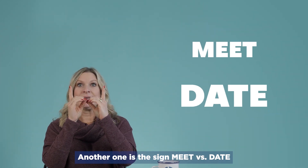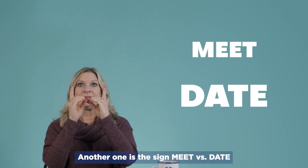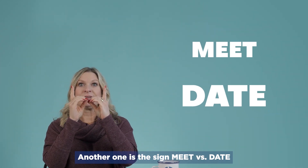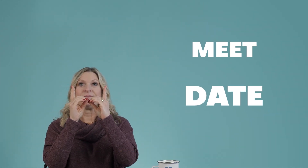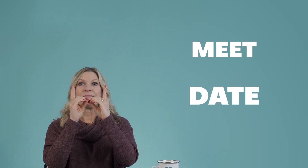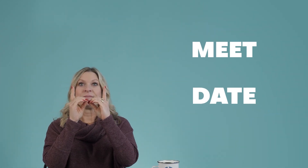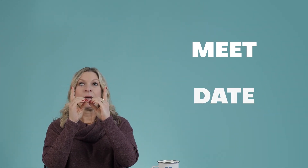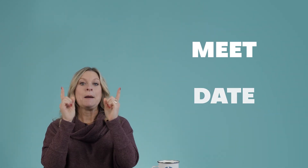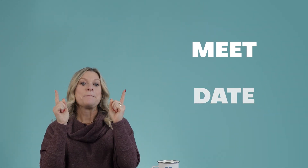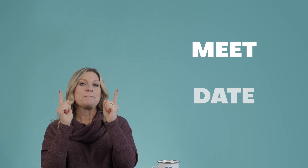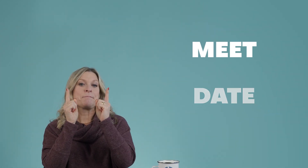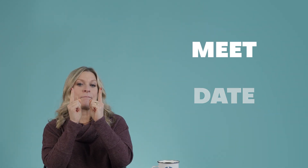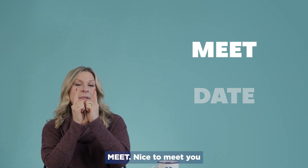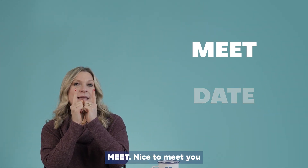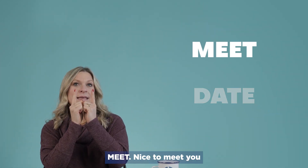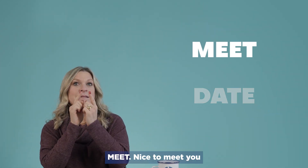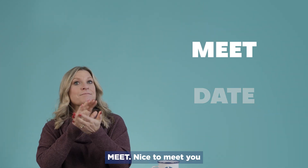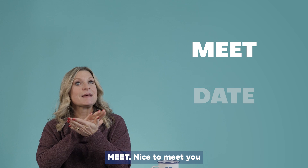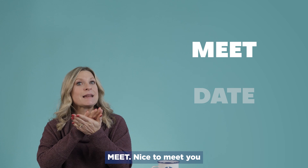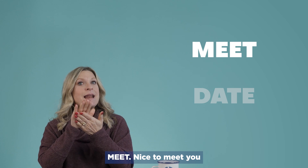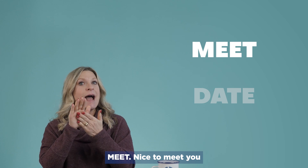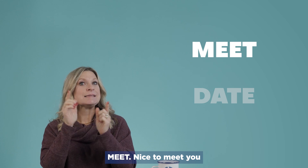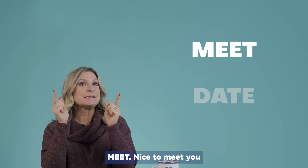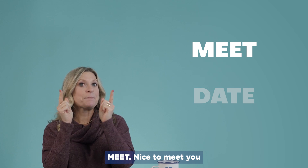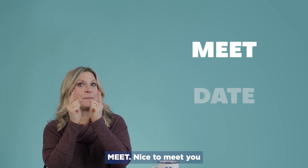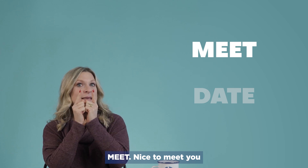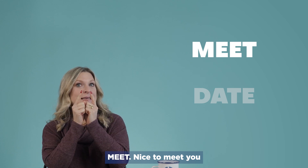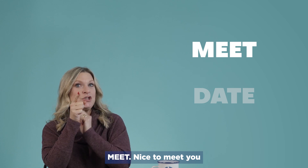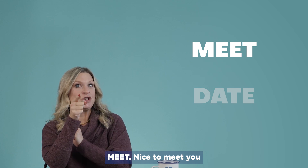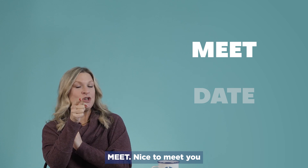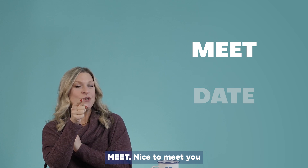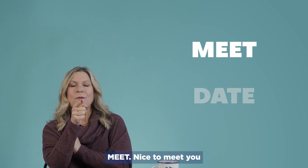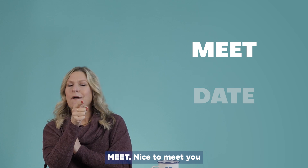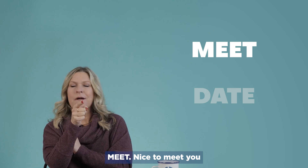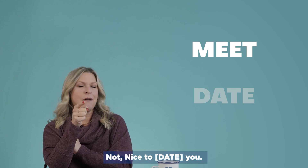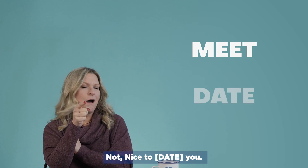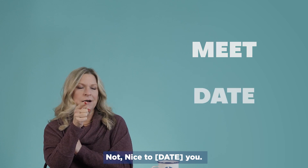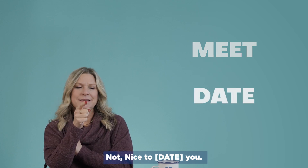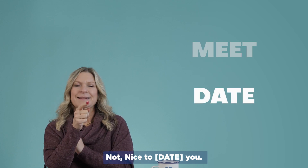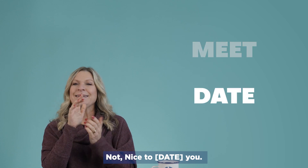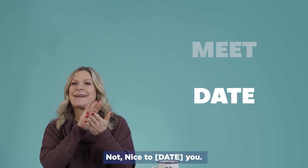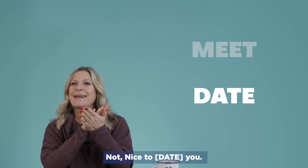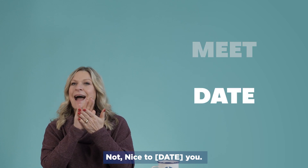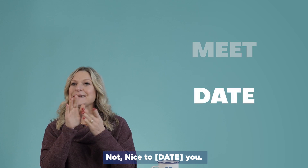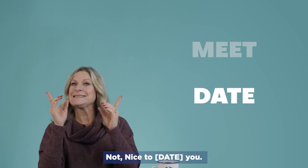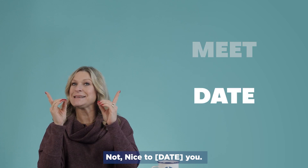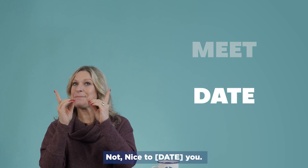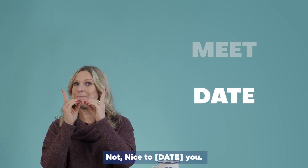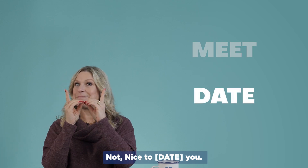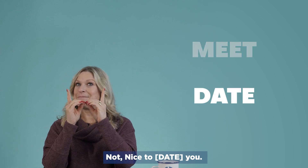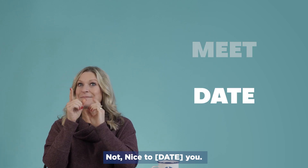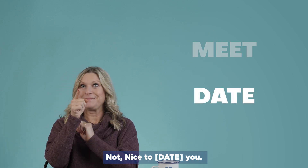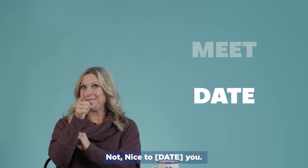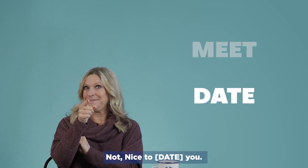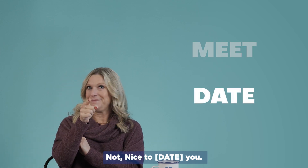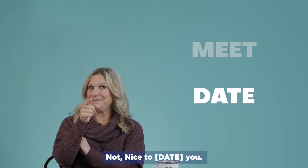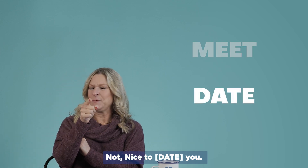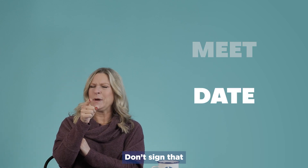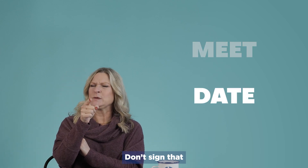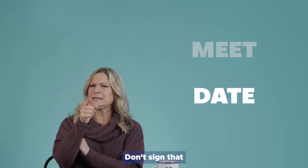dead. Mid, nice to meet you. Not nice to. But it